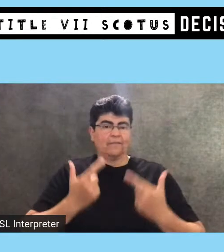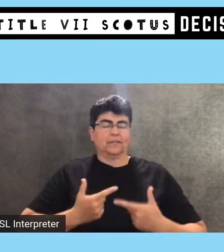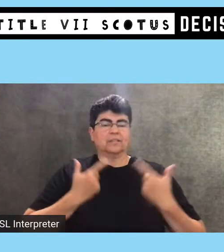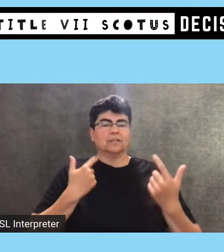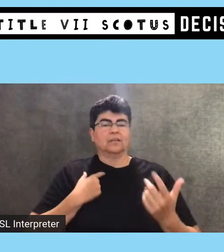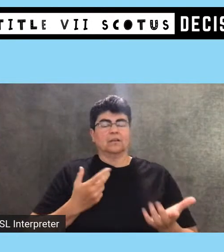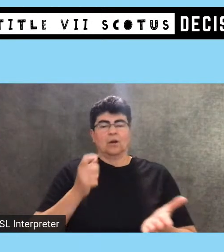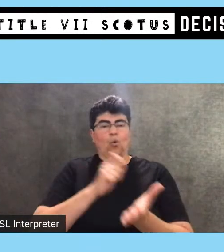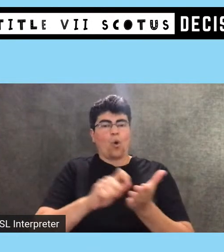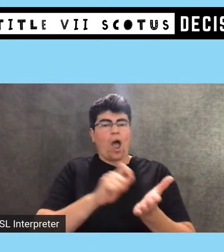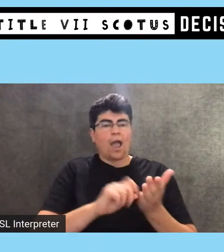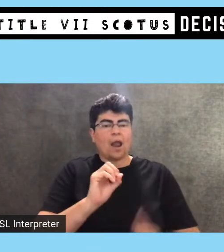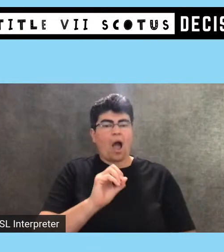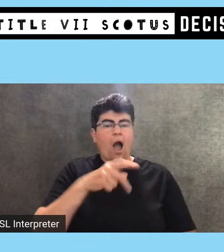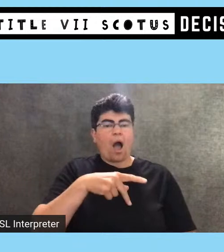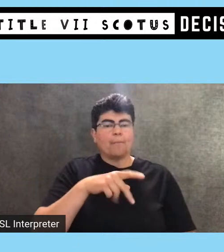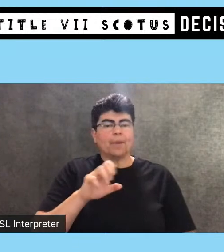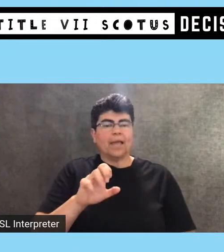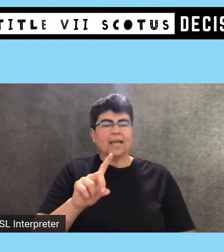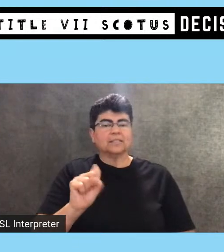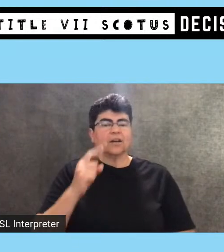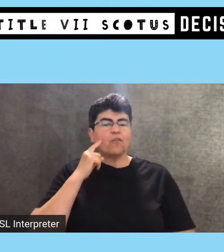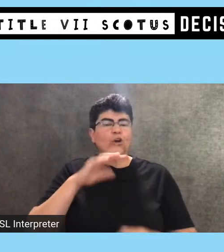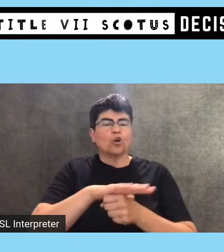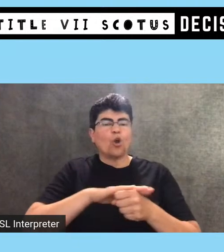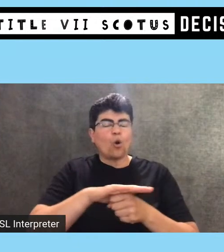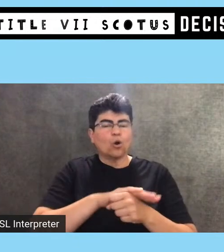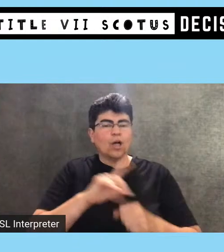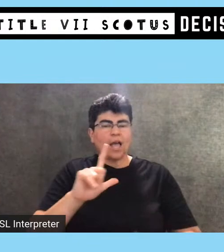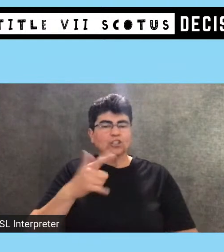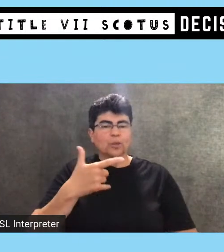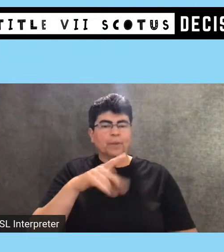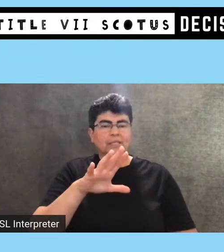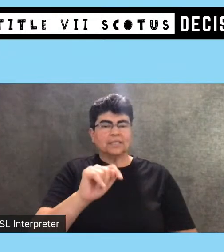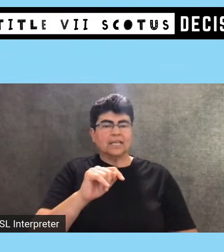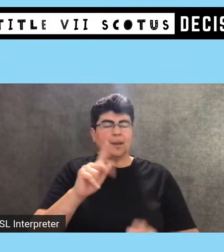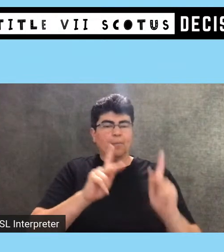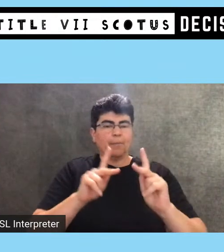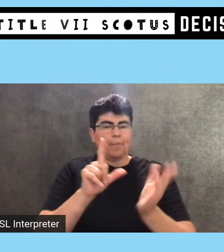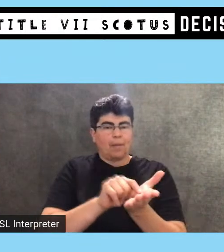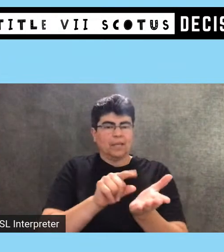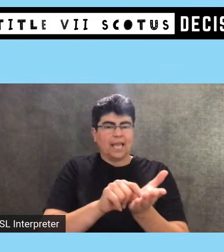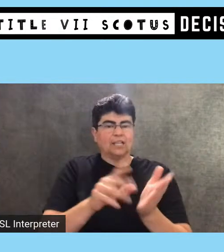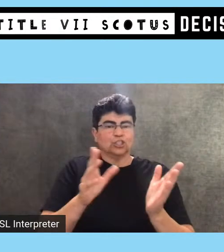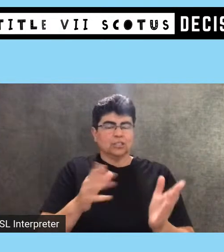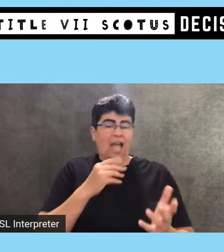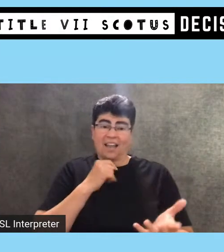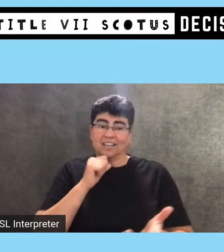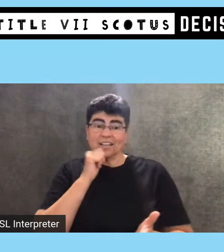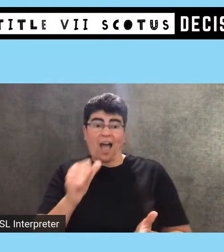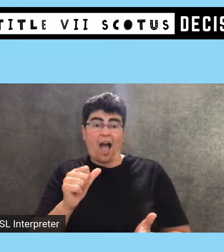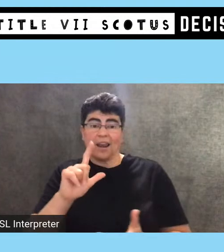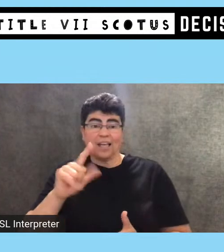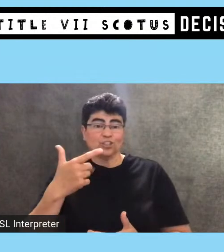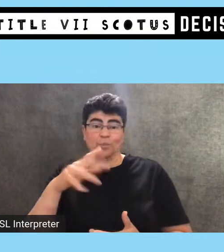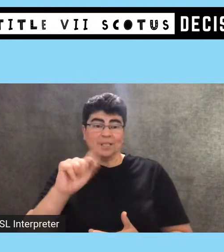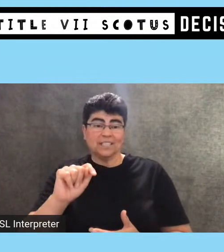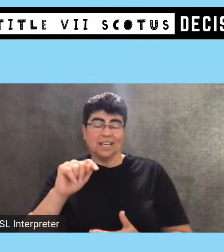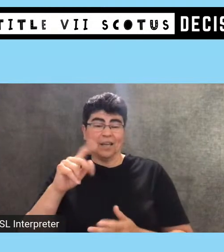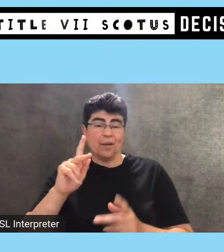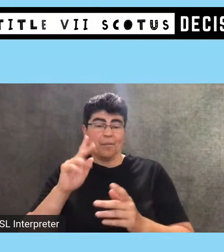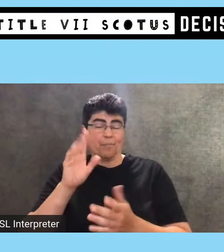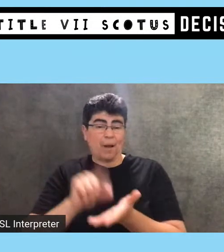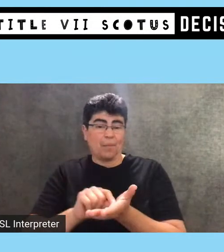Write op-eds for your local LGBT publications and your non-LGBT publications. You have to tell